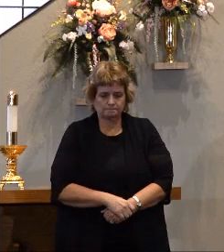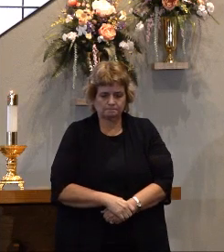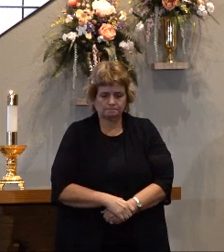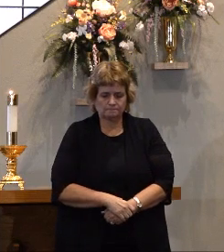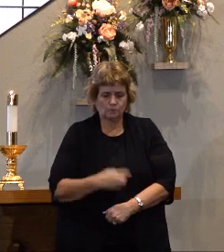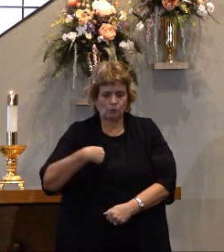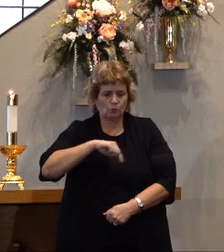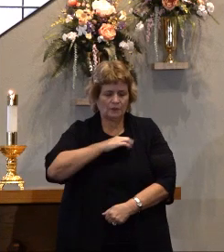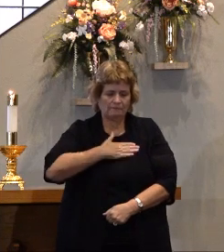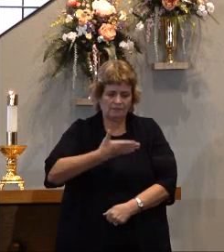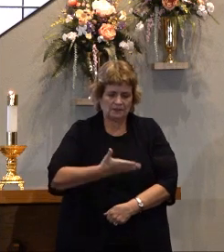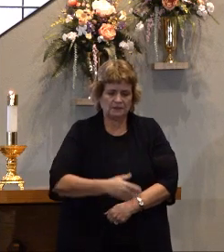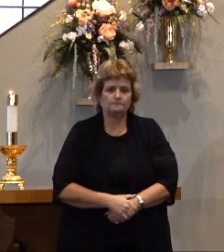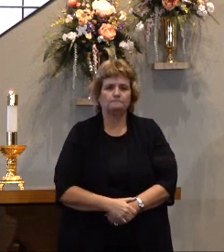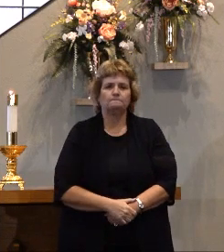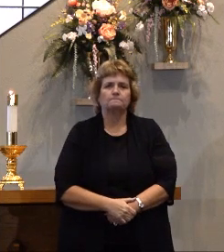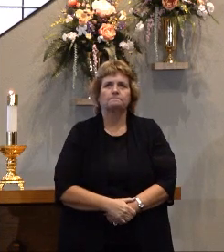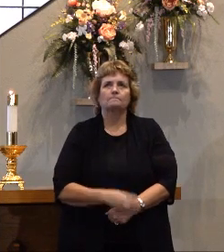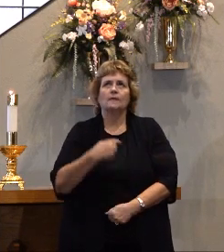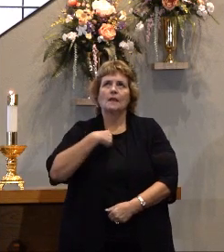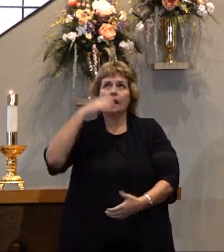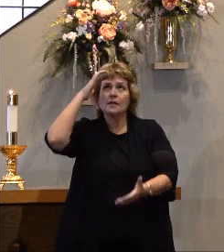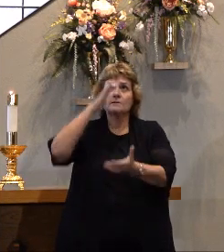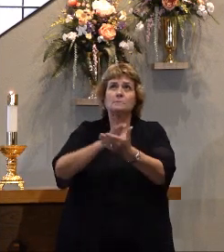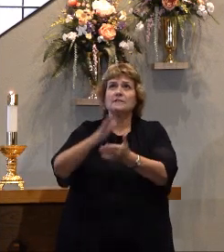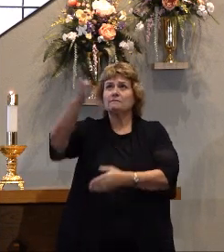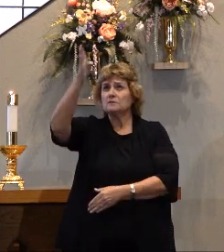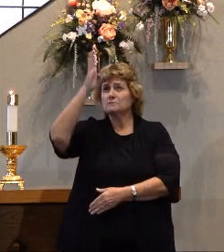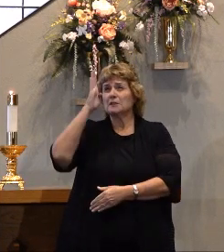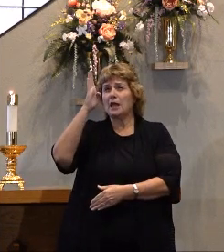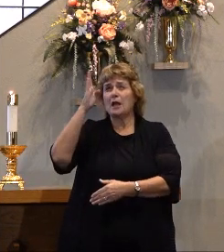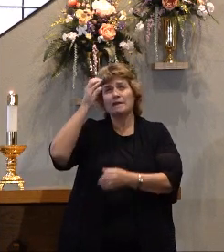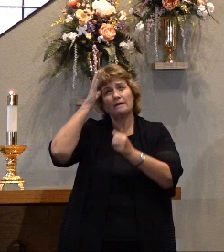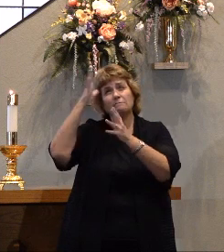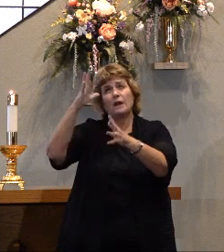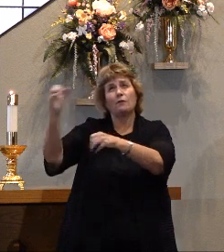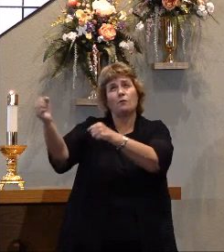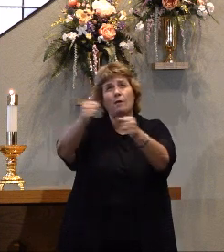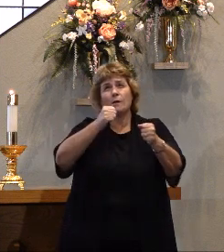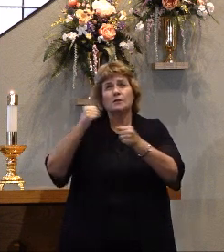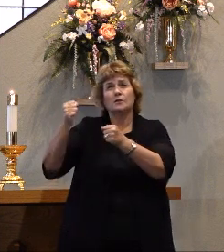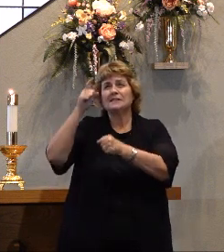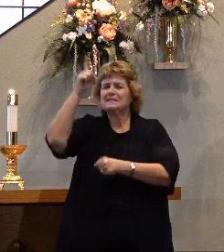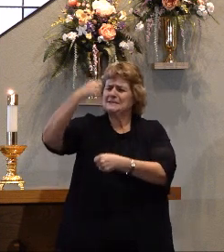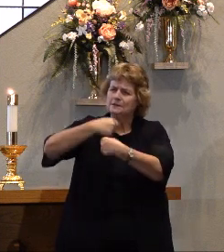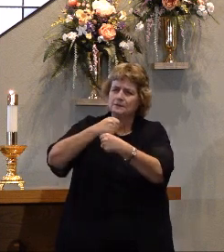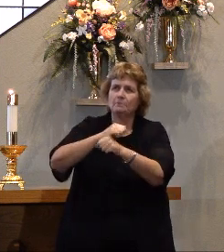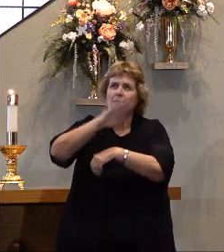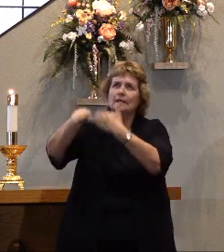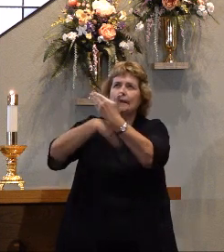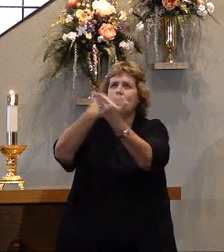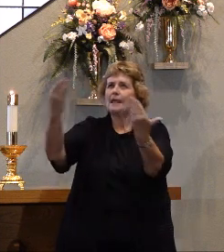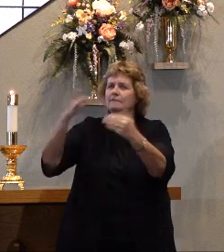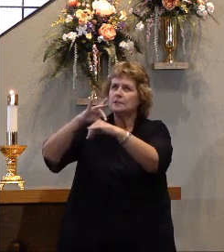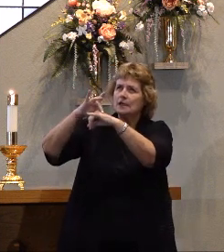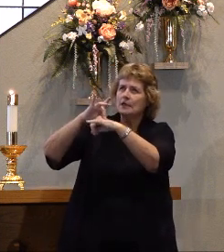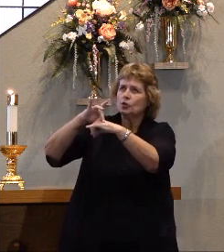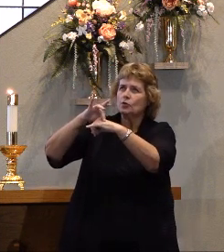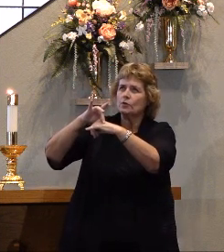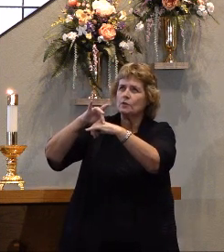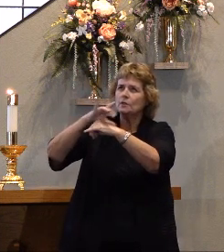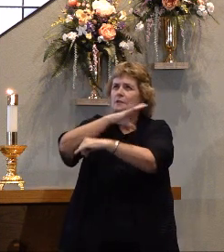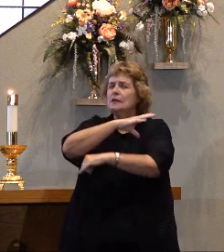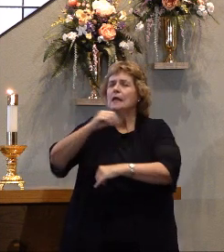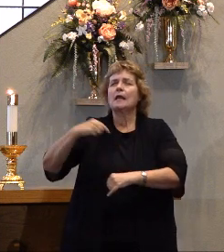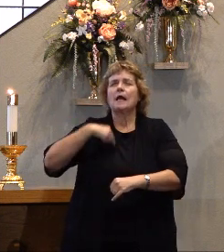We confess, "I believe in God, the Father Almighty, maker of heaven and earth,